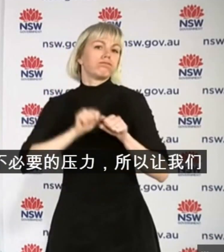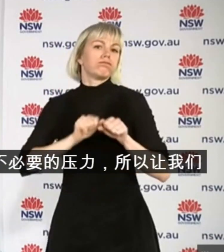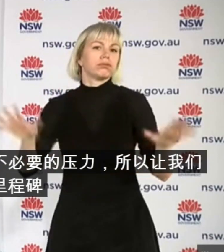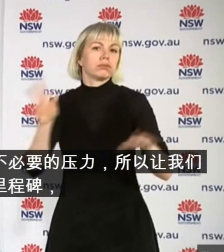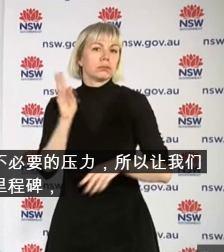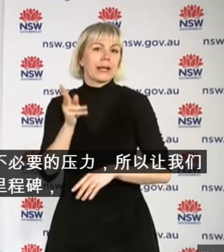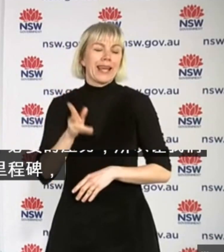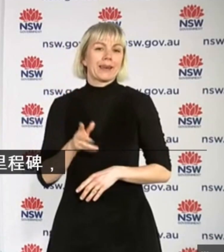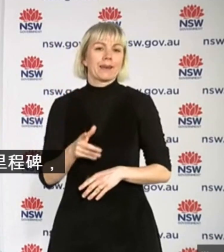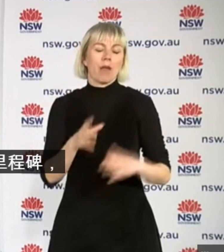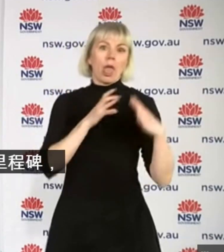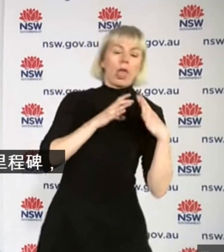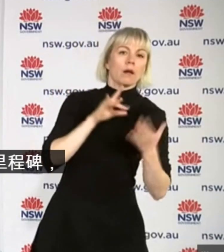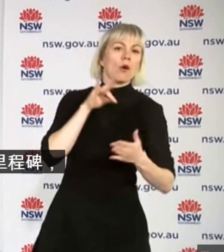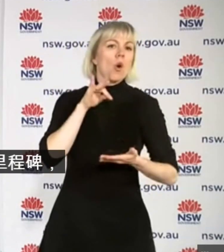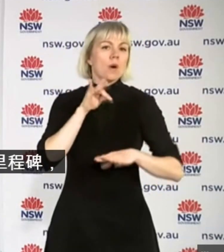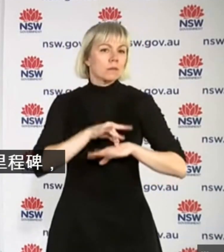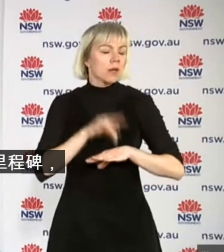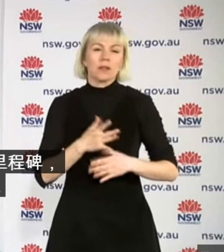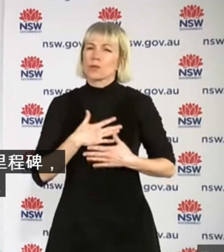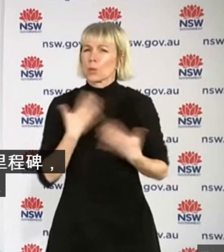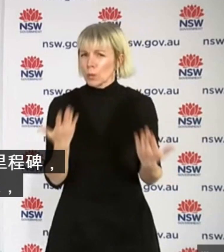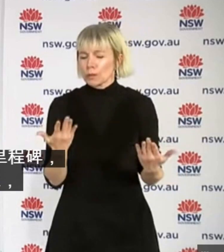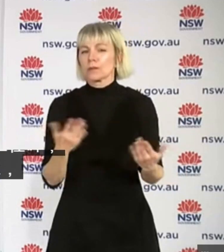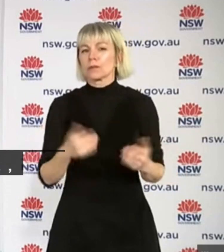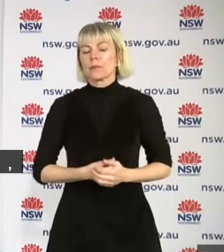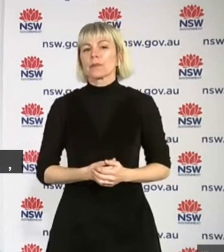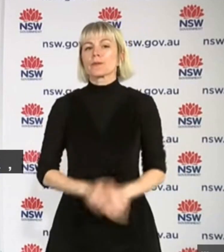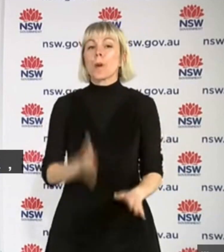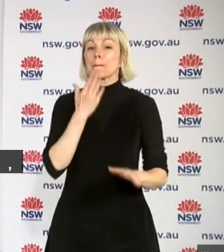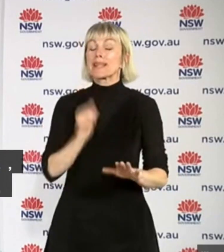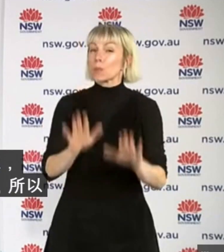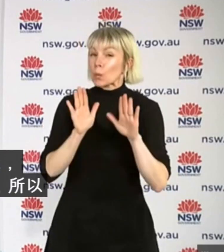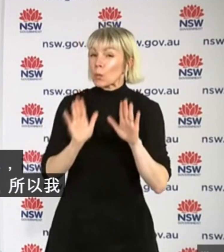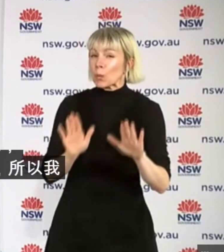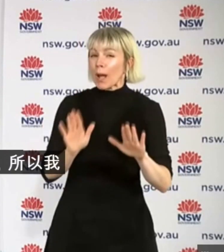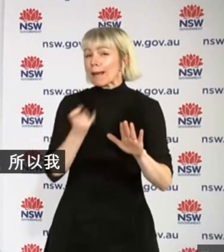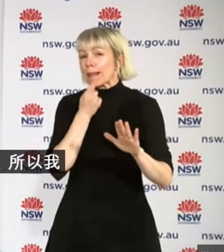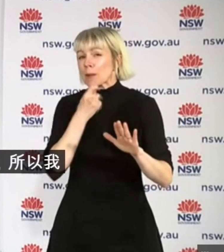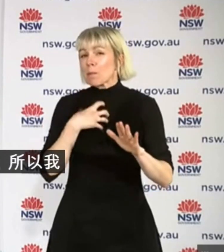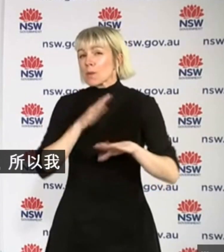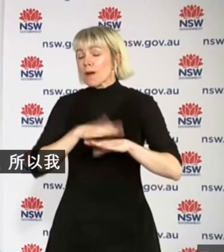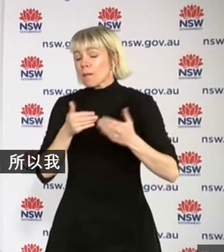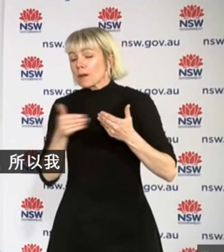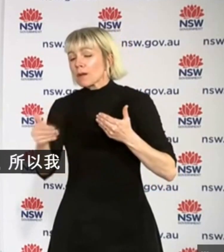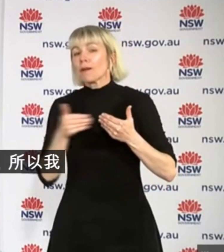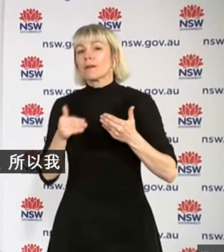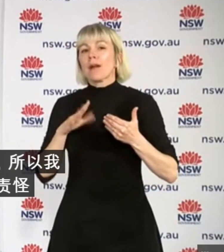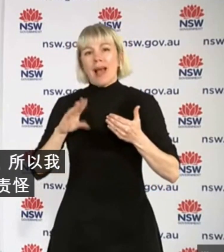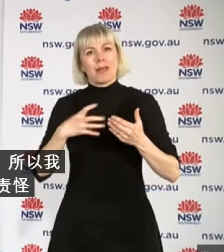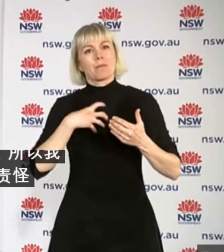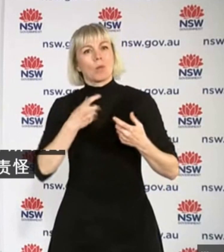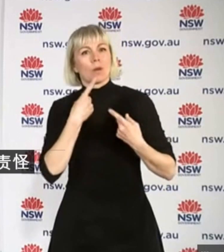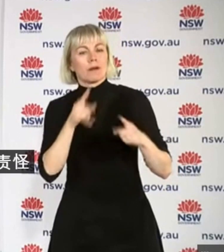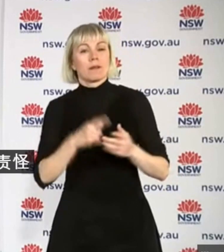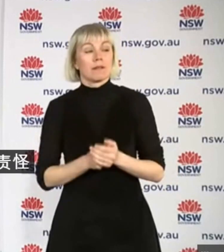milestones in a different way until we hit that 70% double dose, and then life will feel so much better. So I just say to everybody, you know, blame